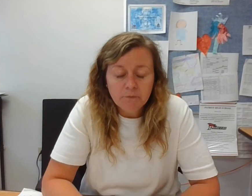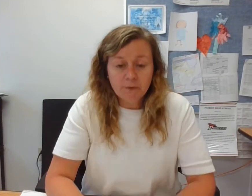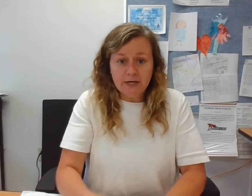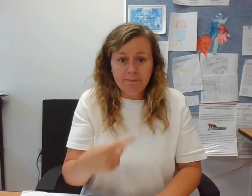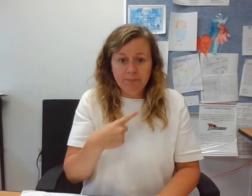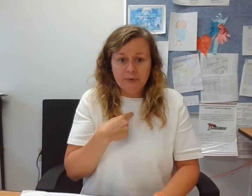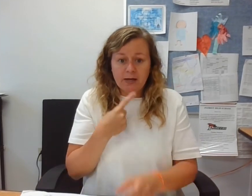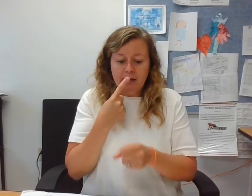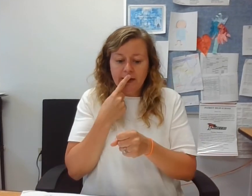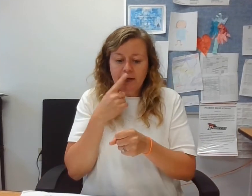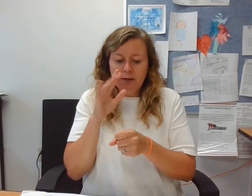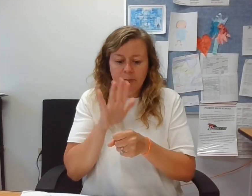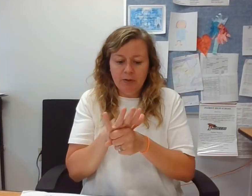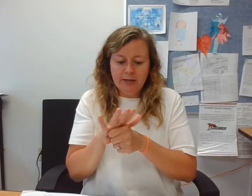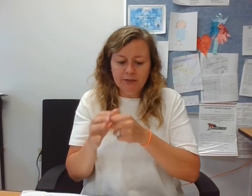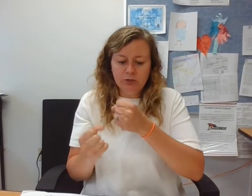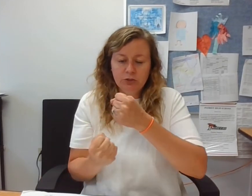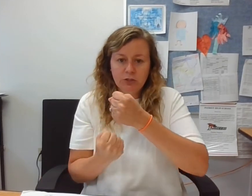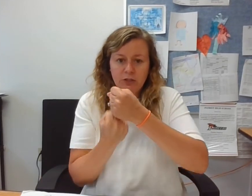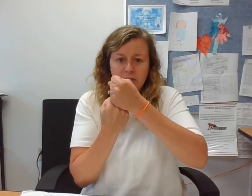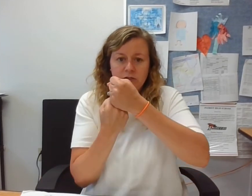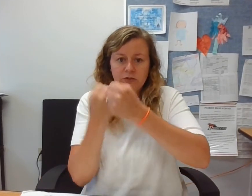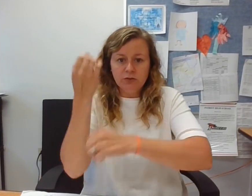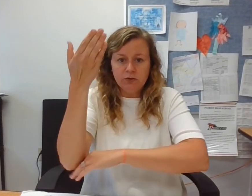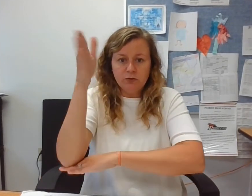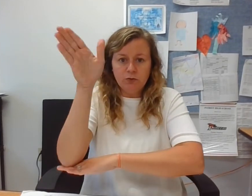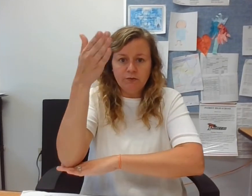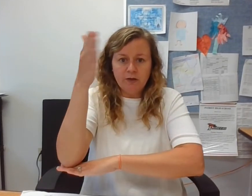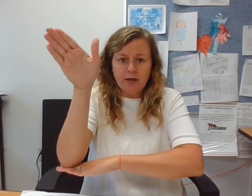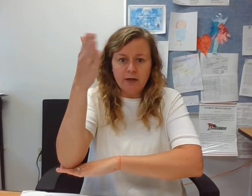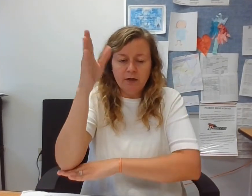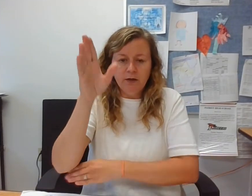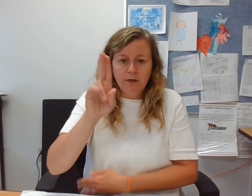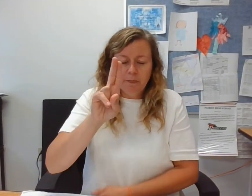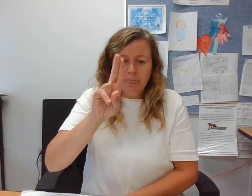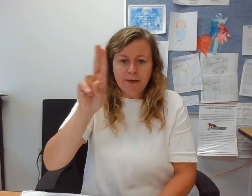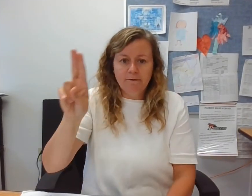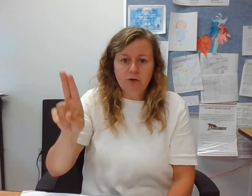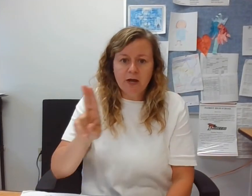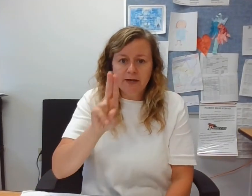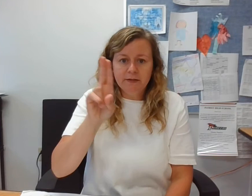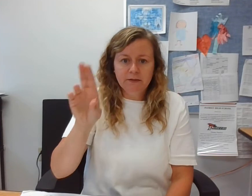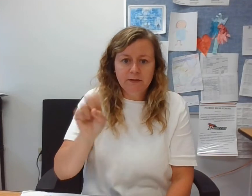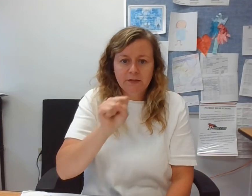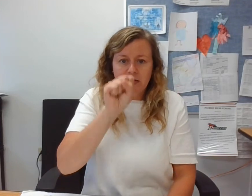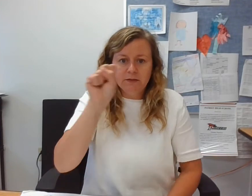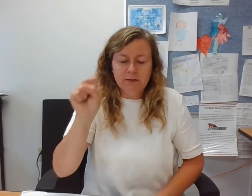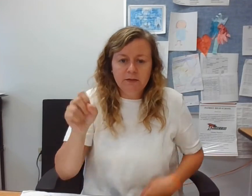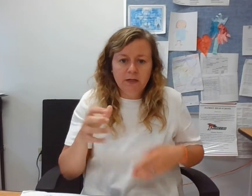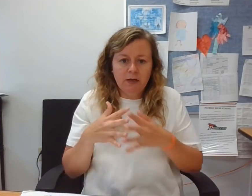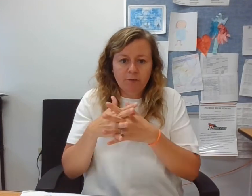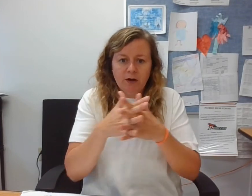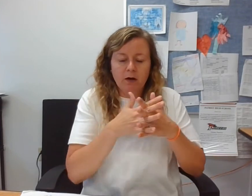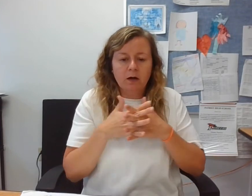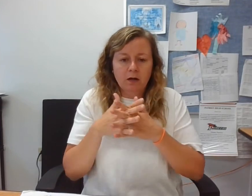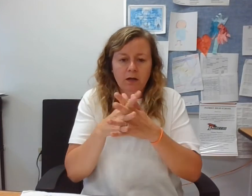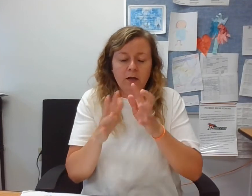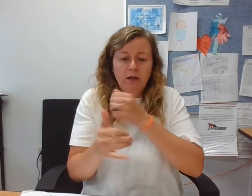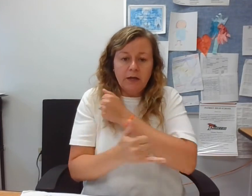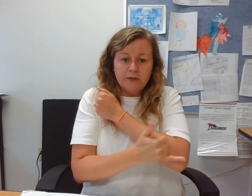From the top, I pledge allegiance to the flag of the United States of America and